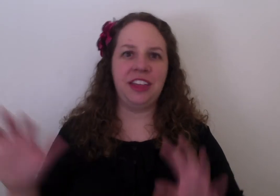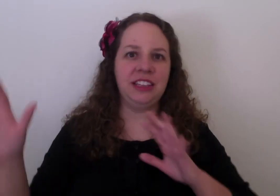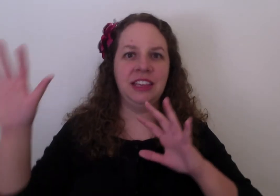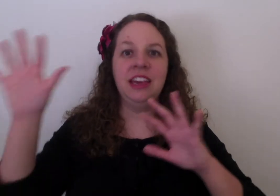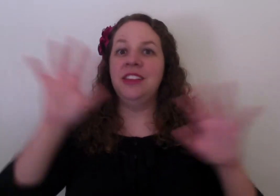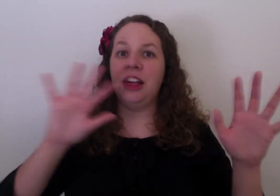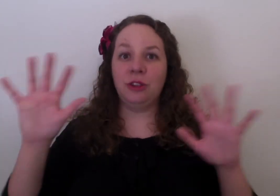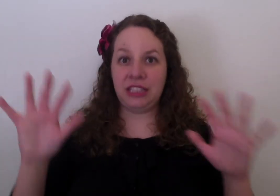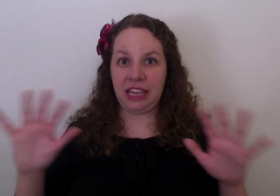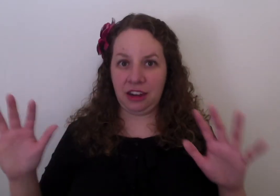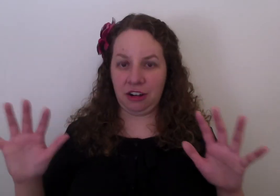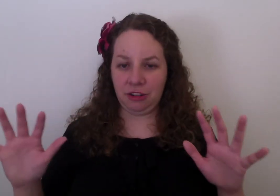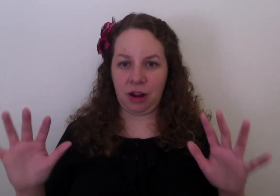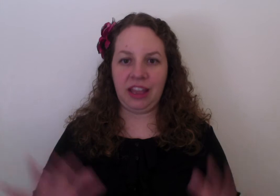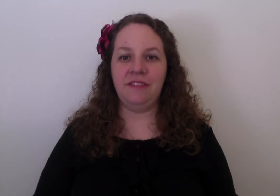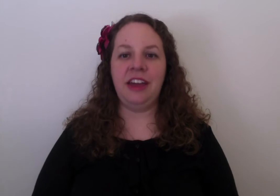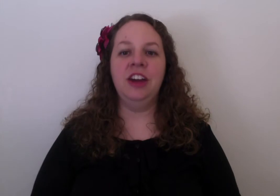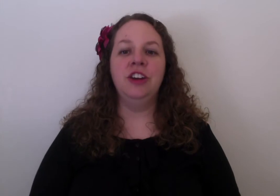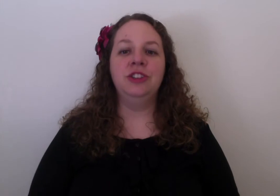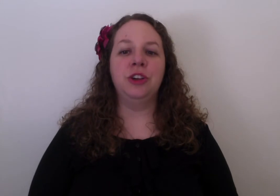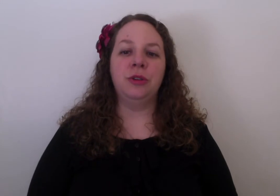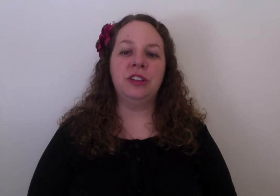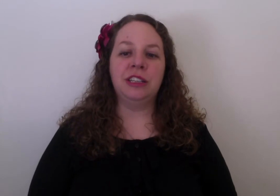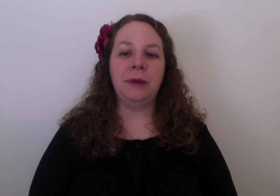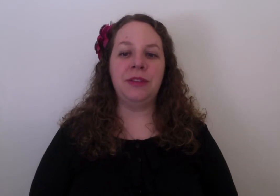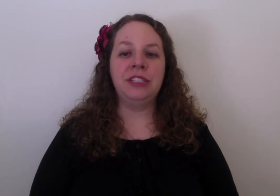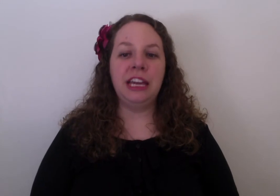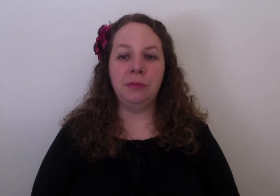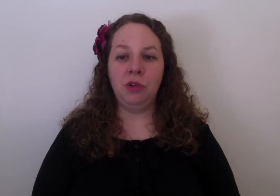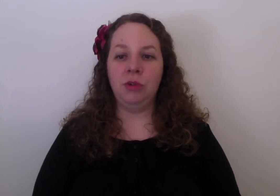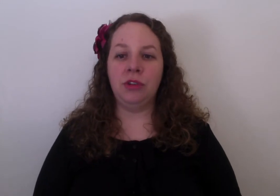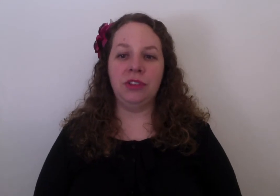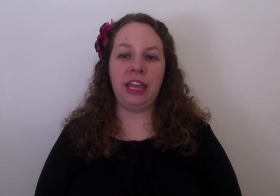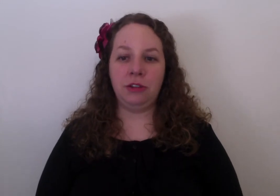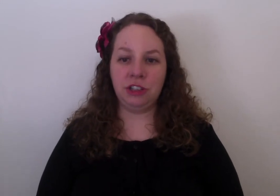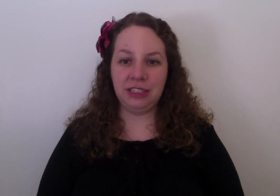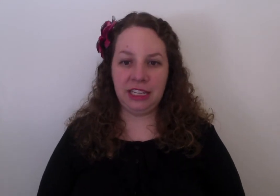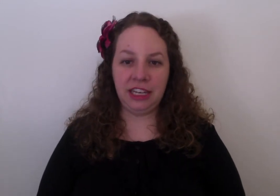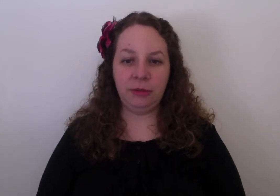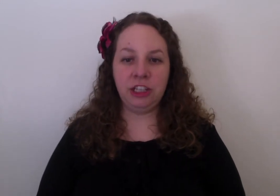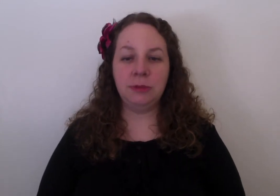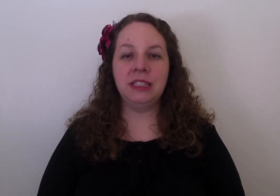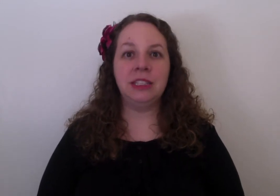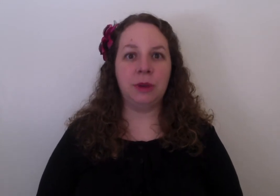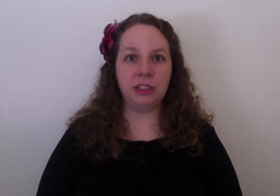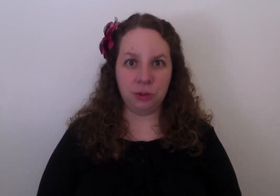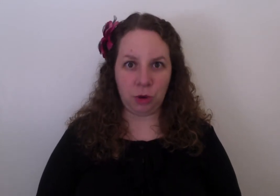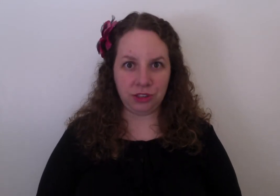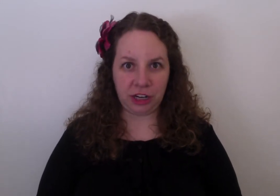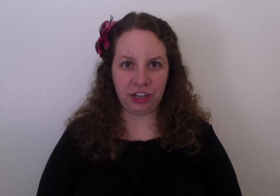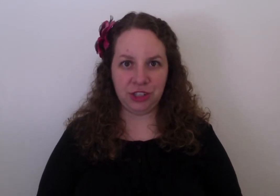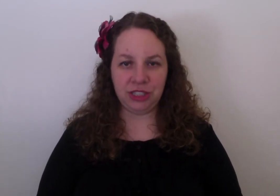things that looks like in a Hard Rock Cafe. So it talks about the table or the counter and seating arrangements, as well as the wall decorations for